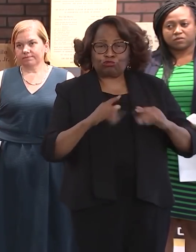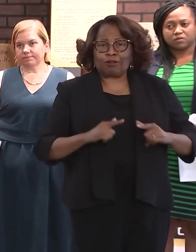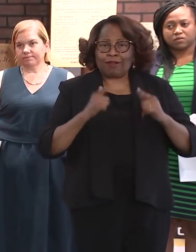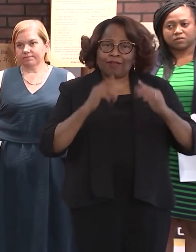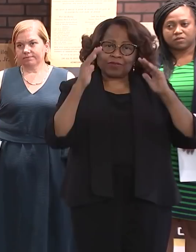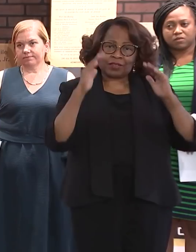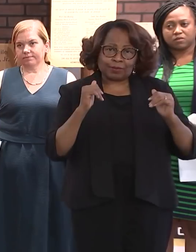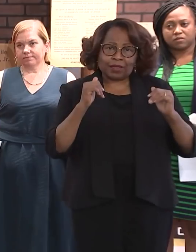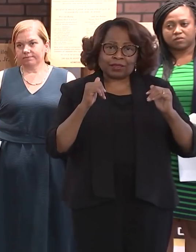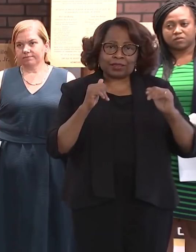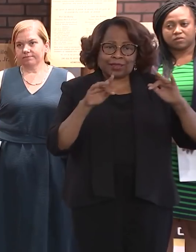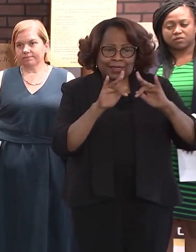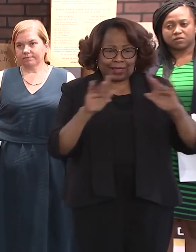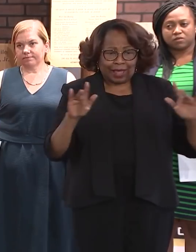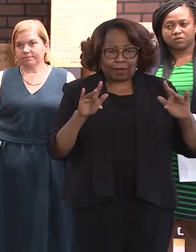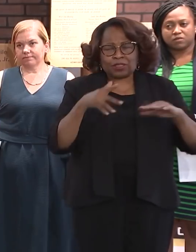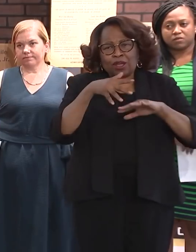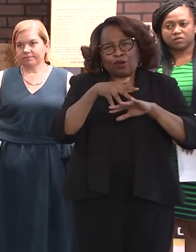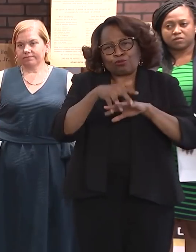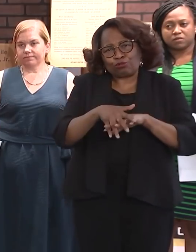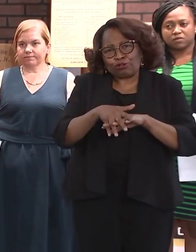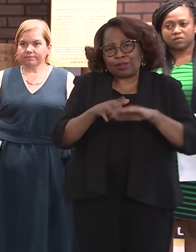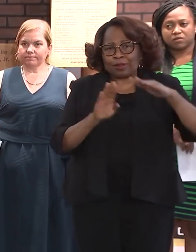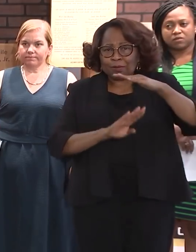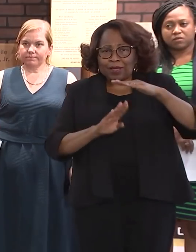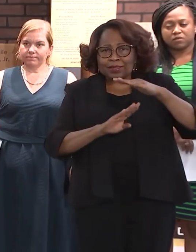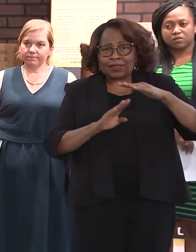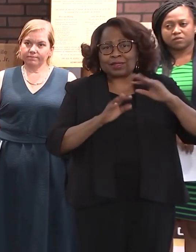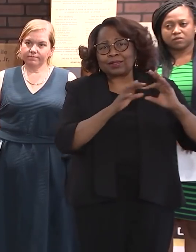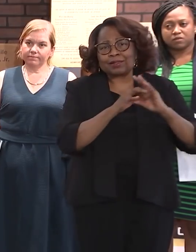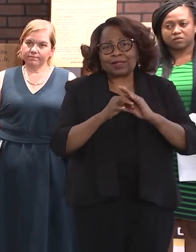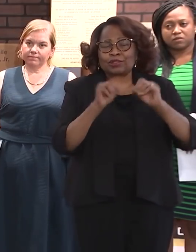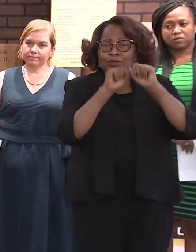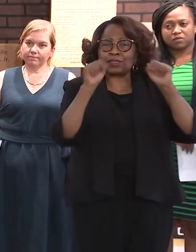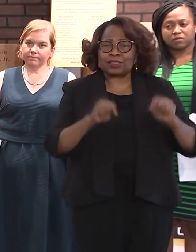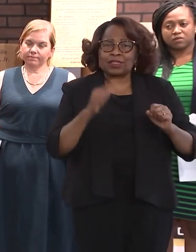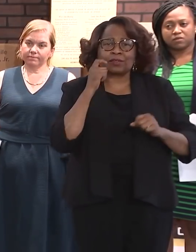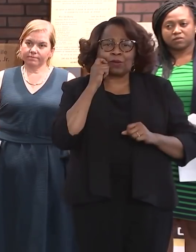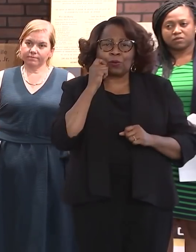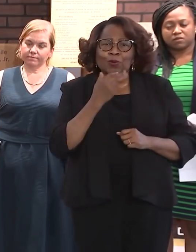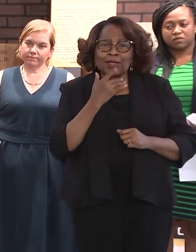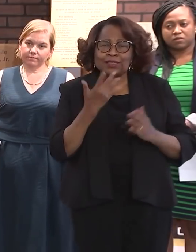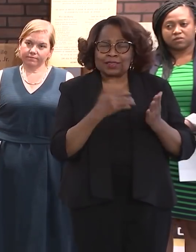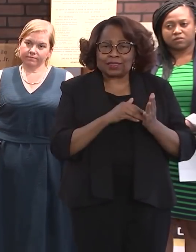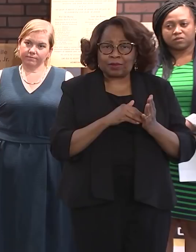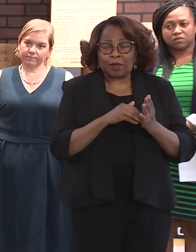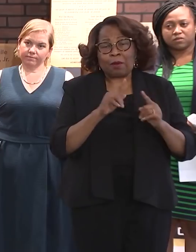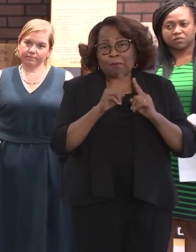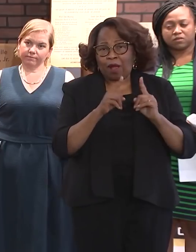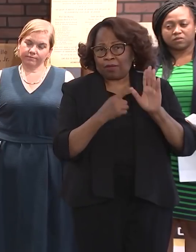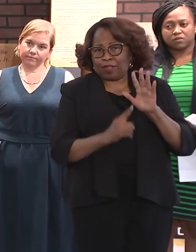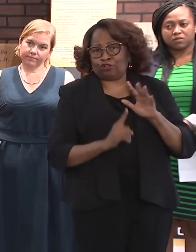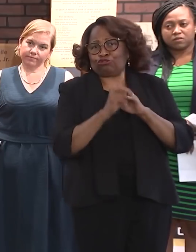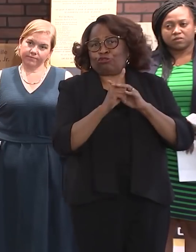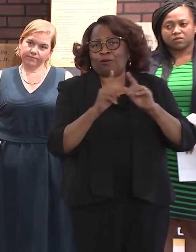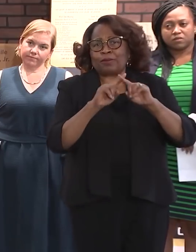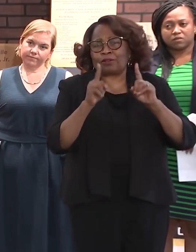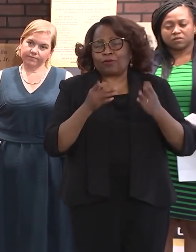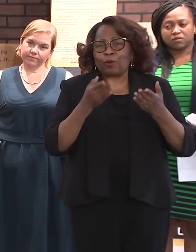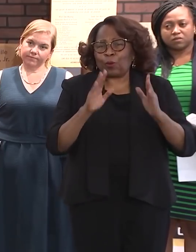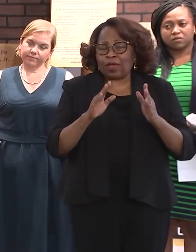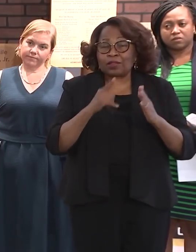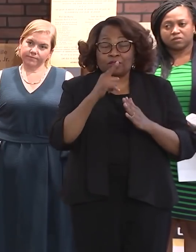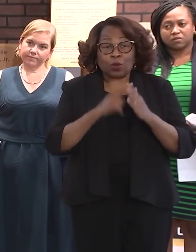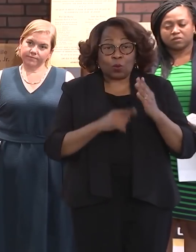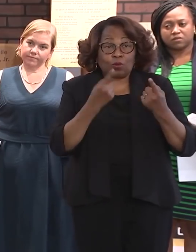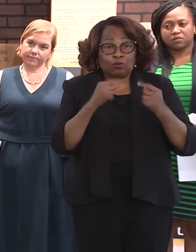healthcare inequities, are rooted fundamentally in systemic racism, but they manifest themselves in lots of different ways. So what we have